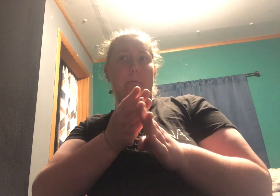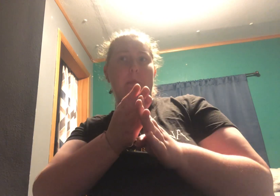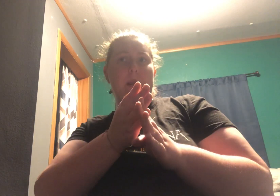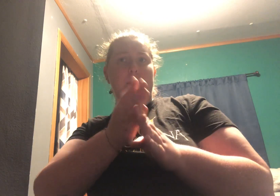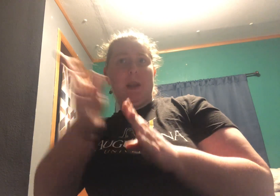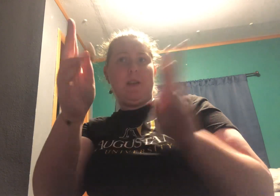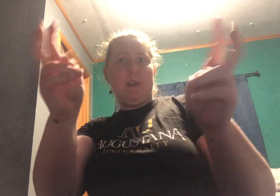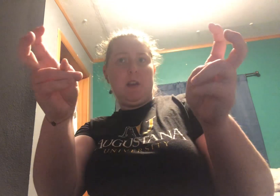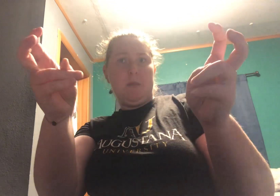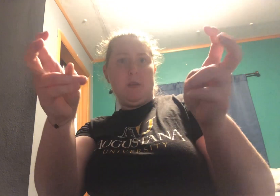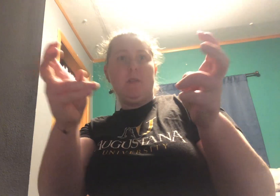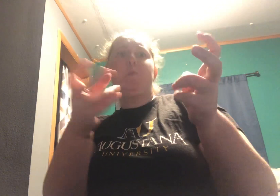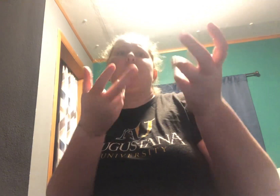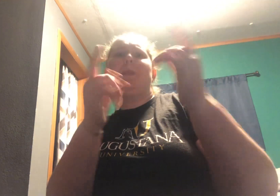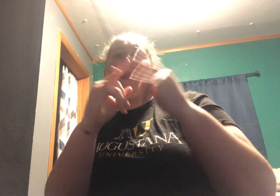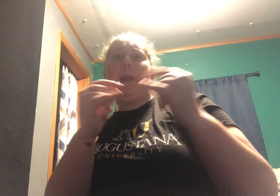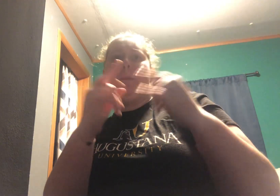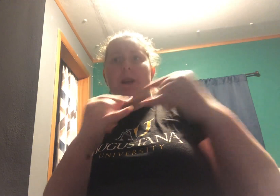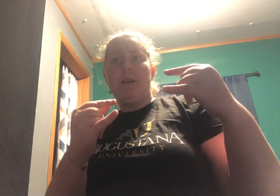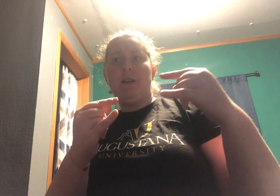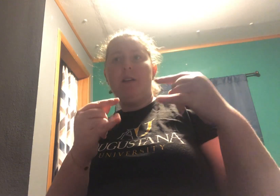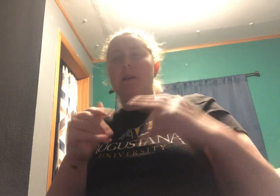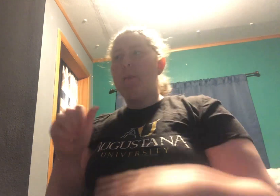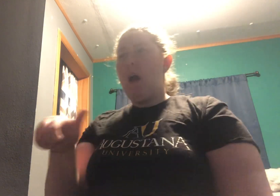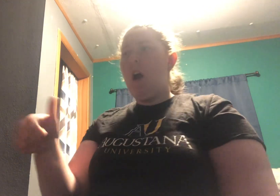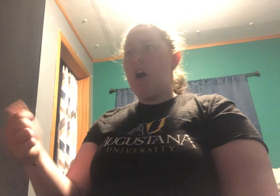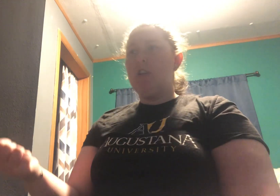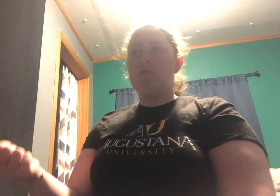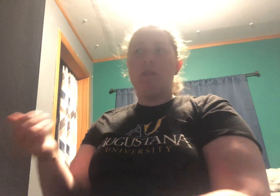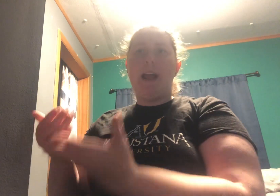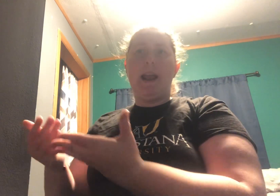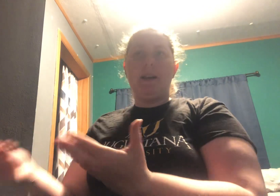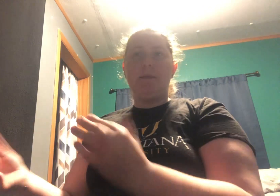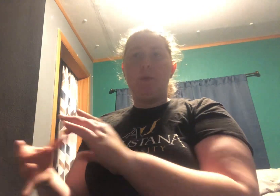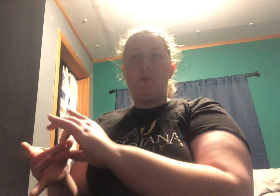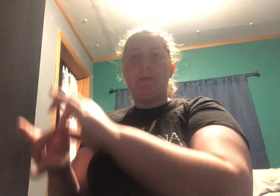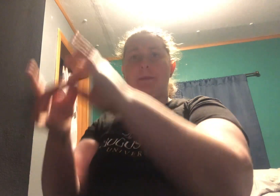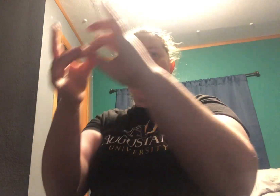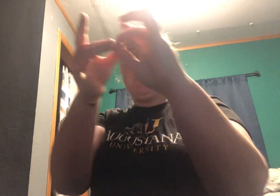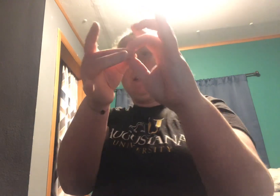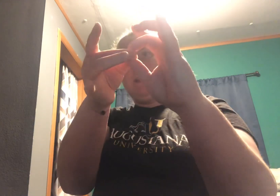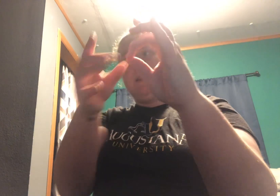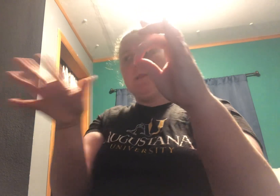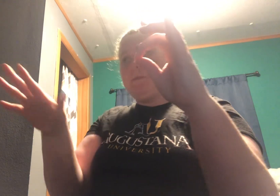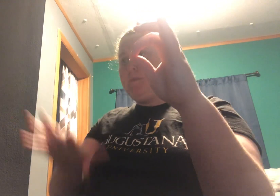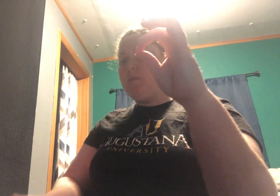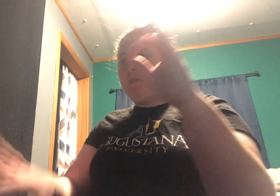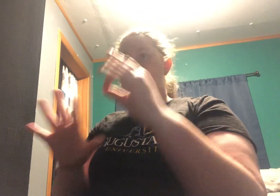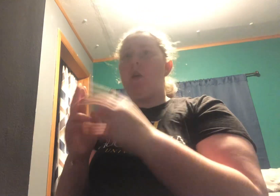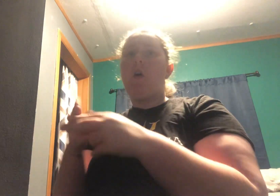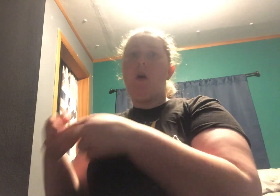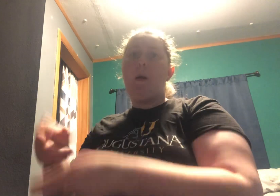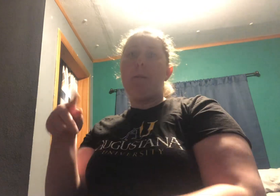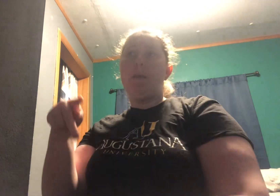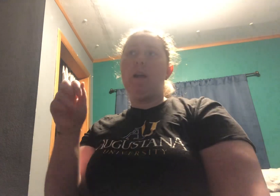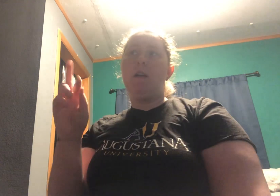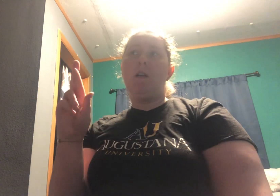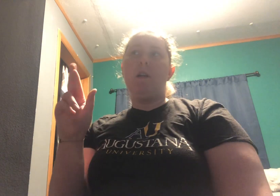the stuff that's sort of related to that main thing can be called paraphernalia. Okay, so let's say you're packing all